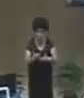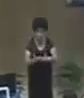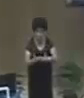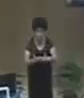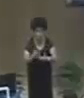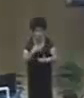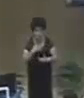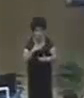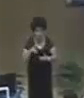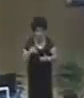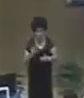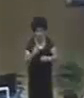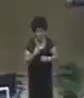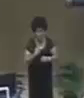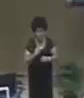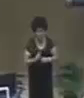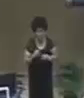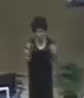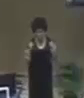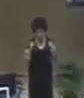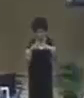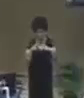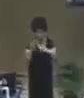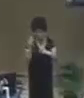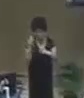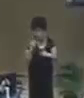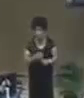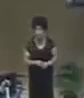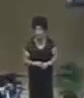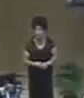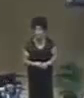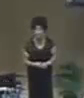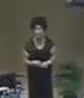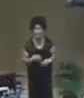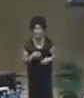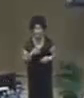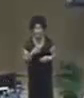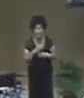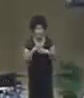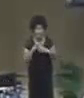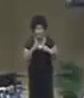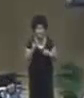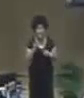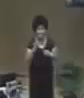and I were in Sydney a few years ago, and we'd left our second son at home,